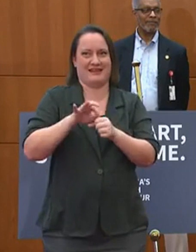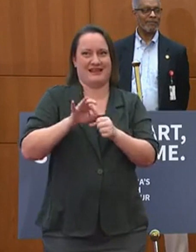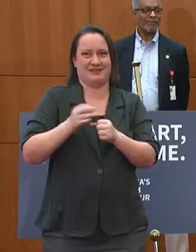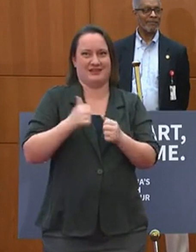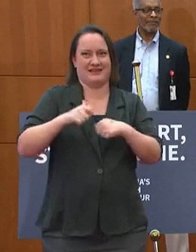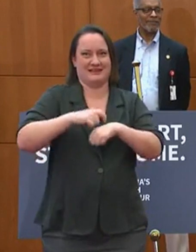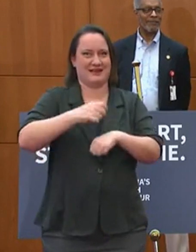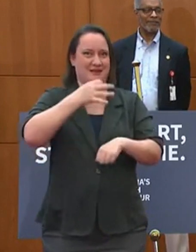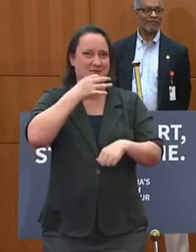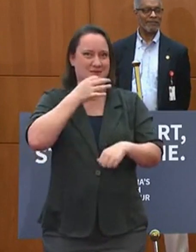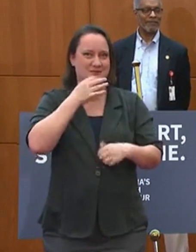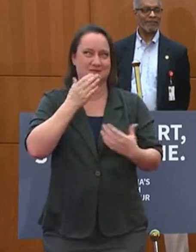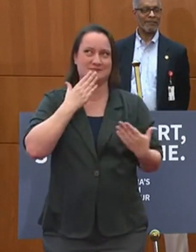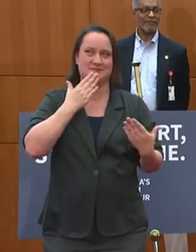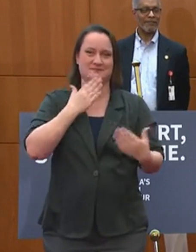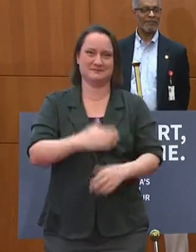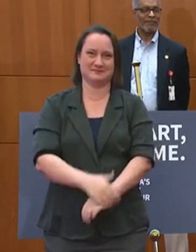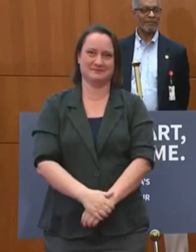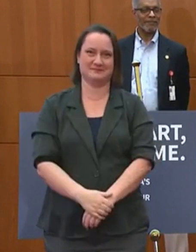soon.